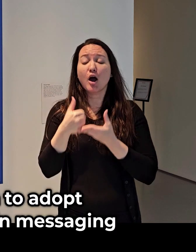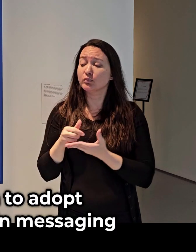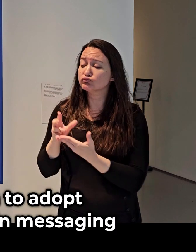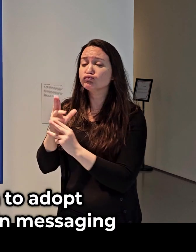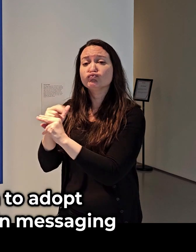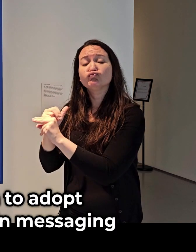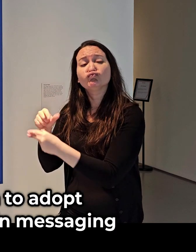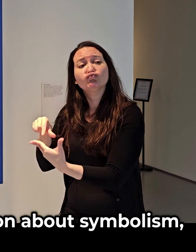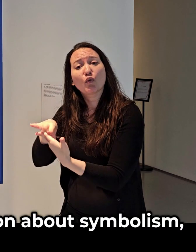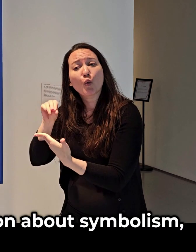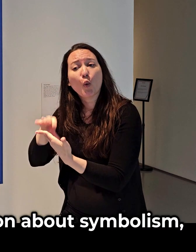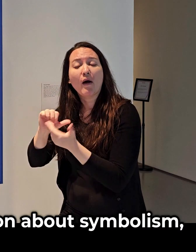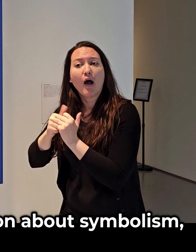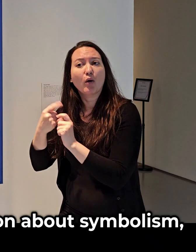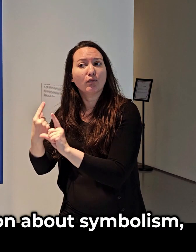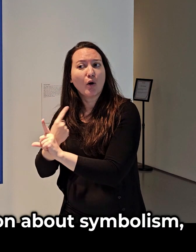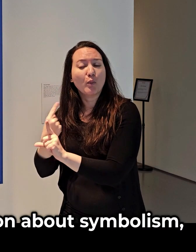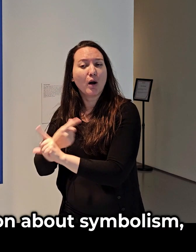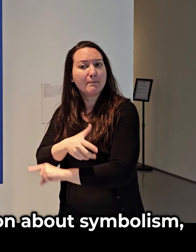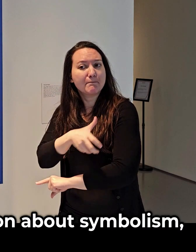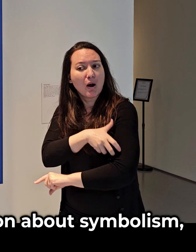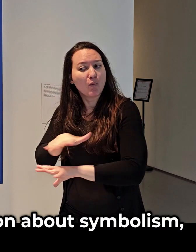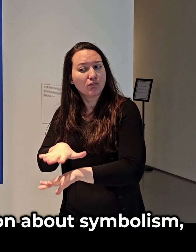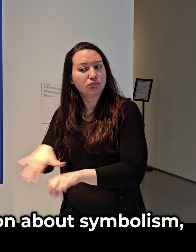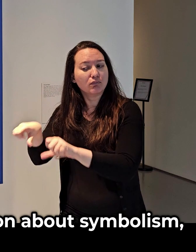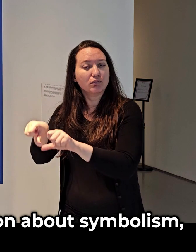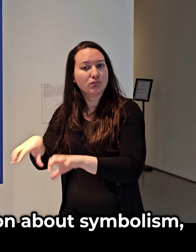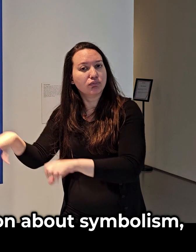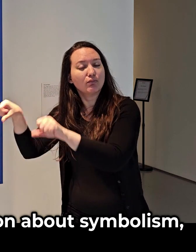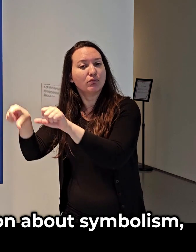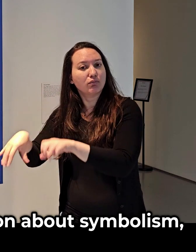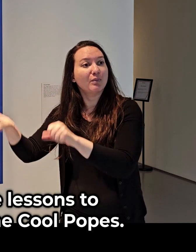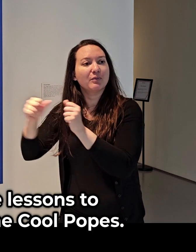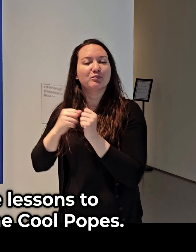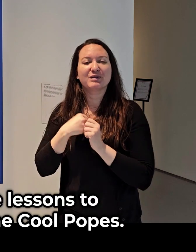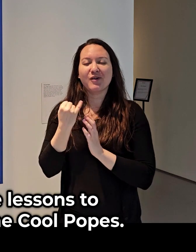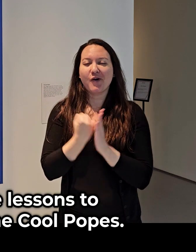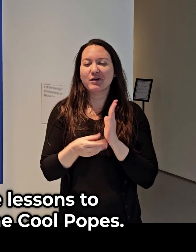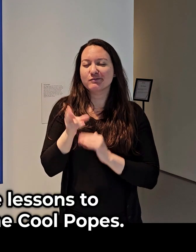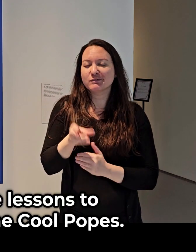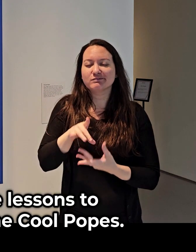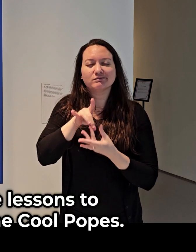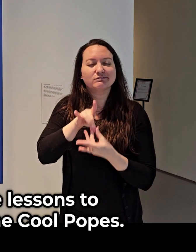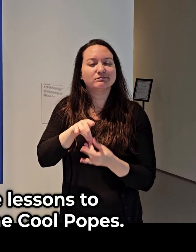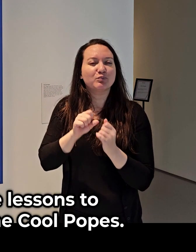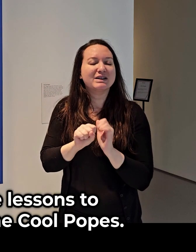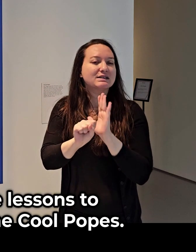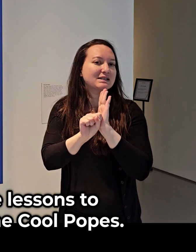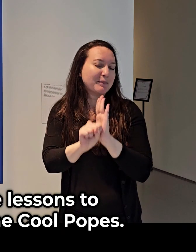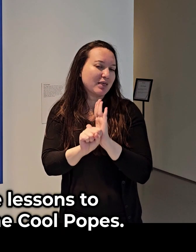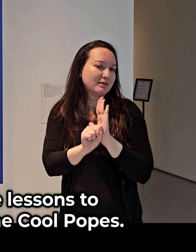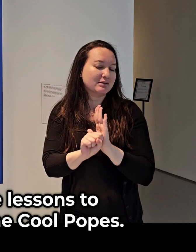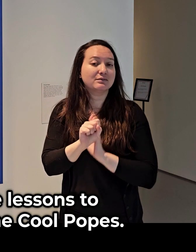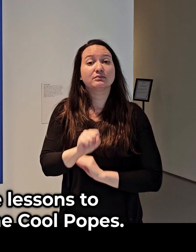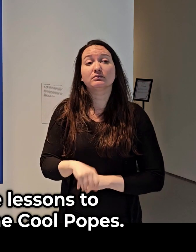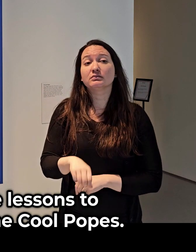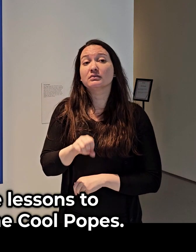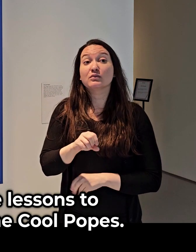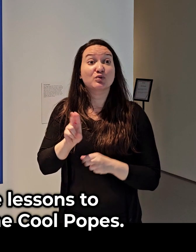and messaging through an art history lesson about symbolism. And he uses those lessons to assert power over the Cool Popes.